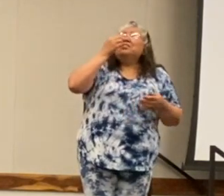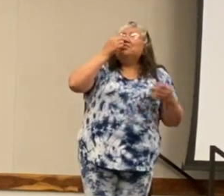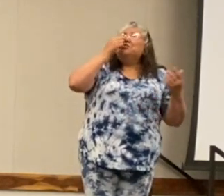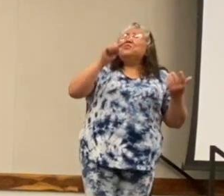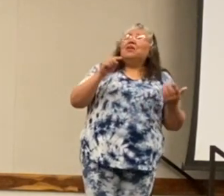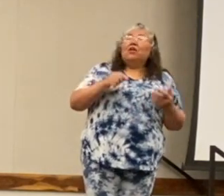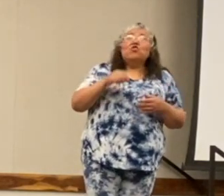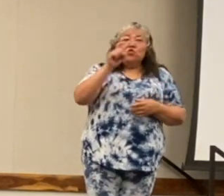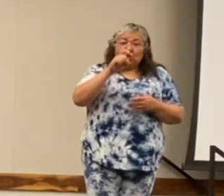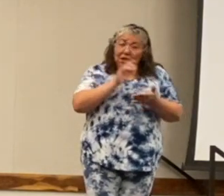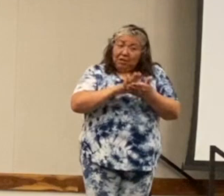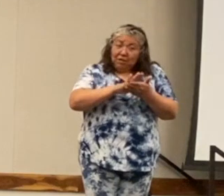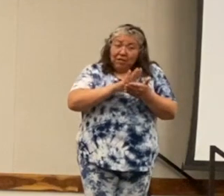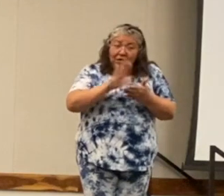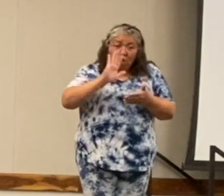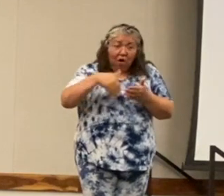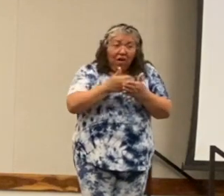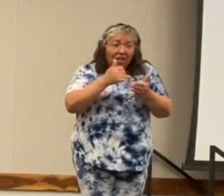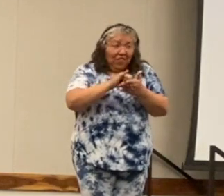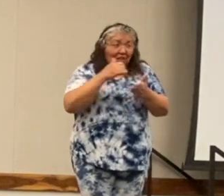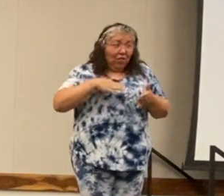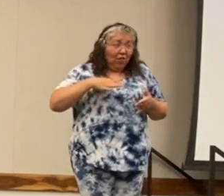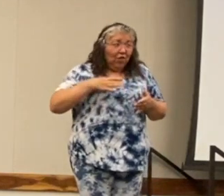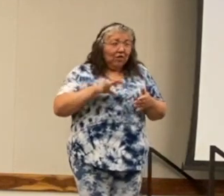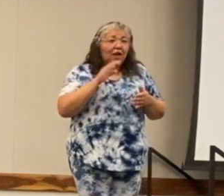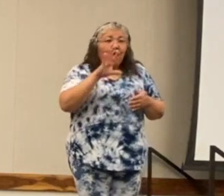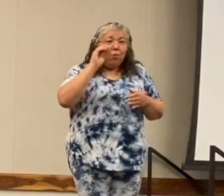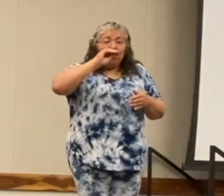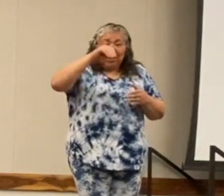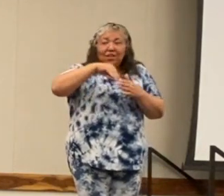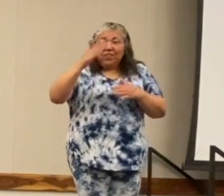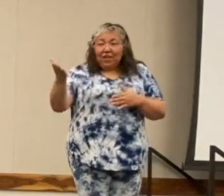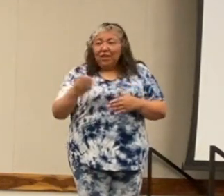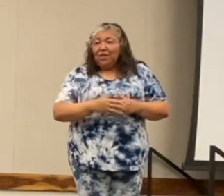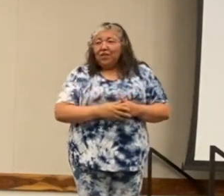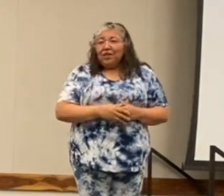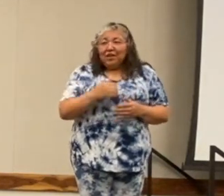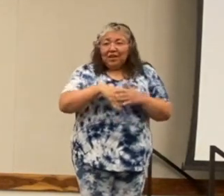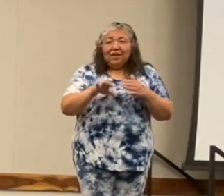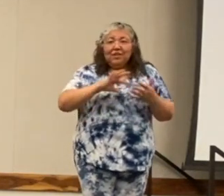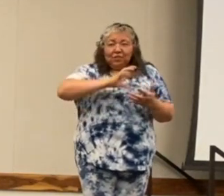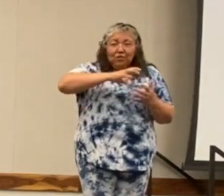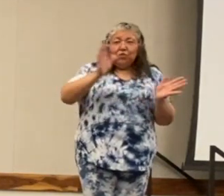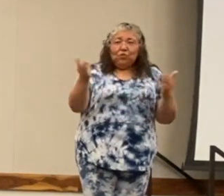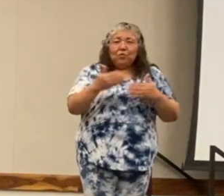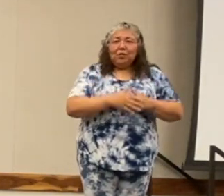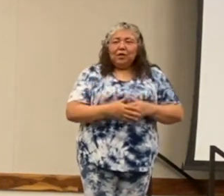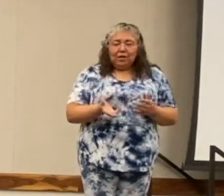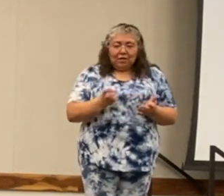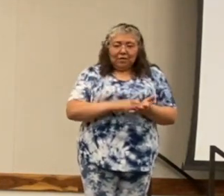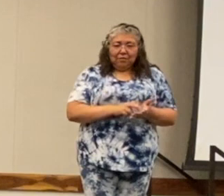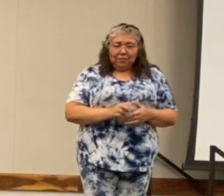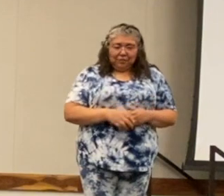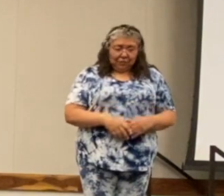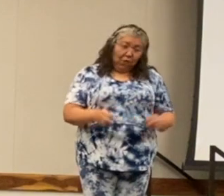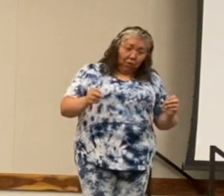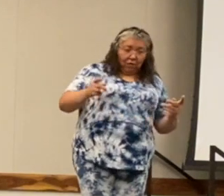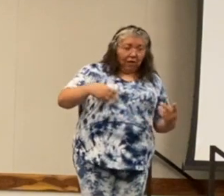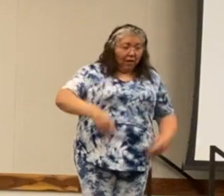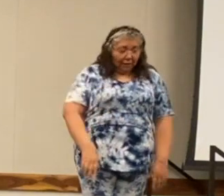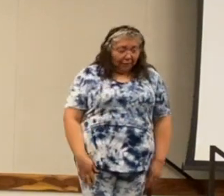you better pick up all that laundry that you dropped. You better put it in the laundry room. He gets up and he says, okay.